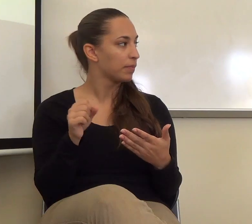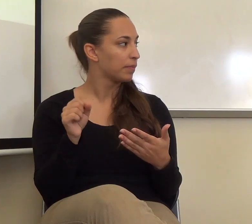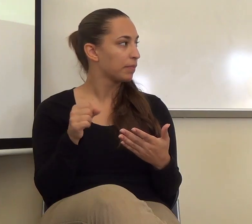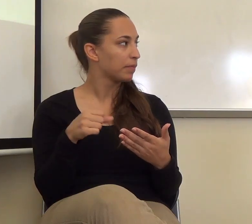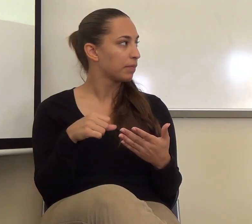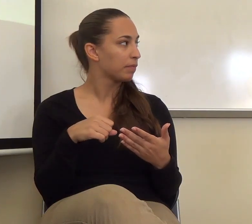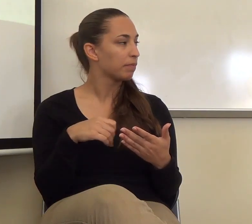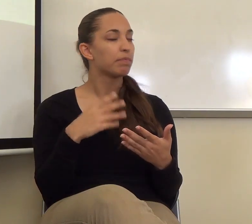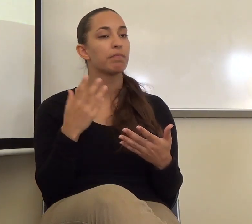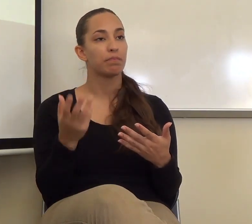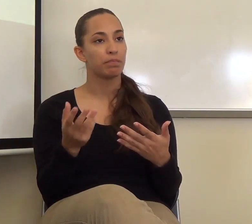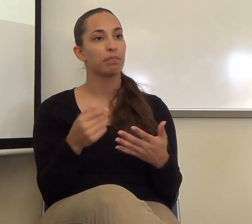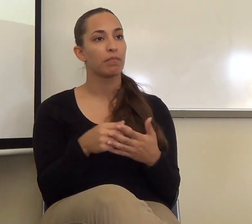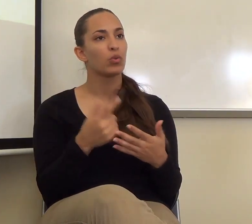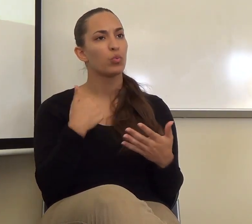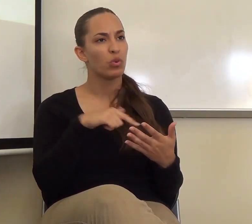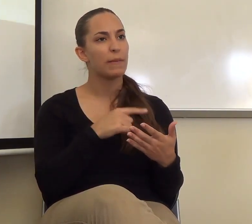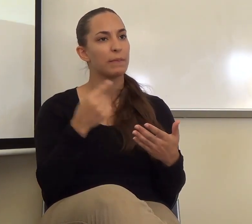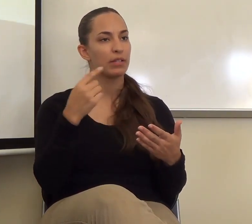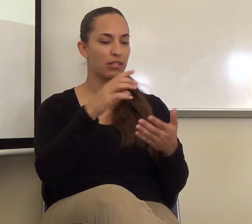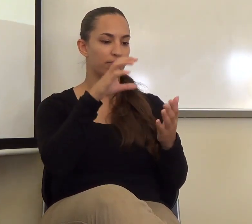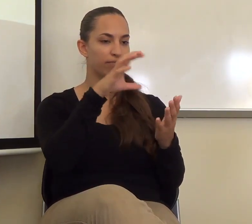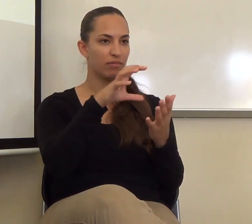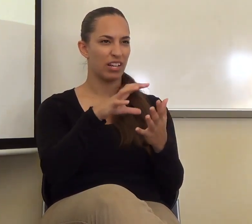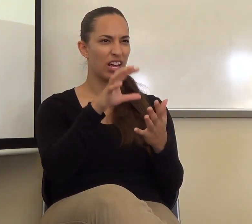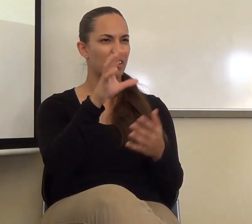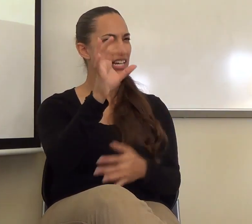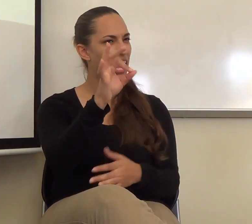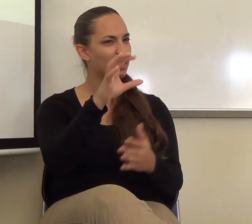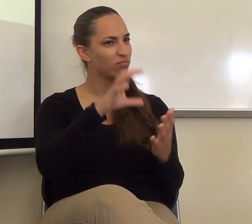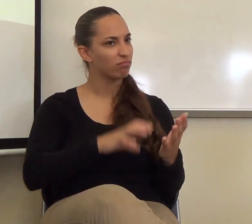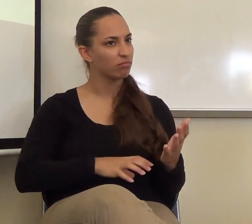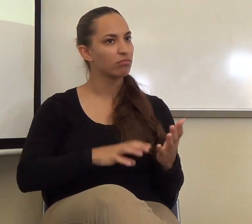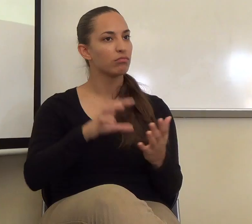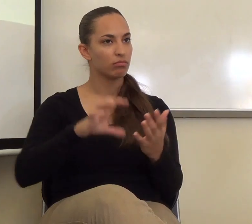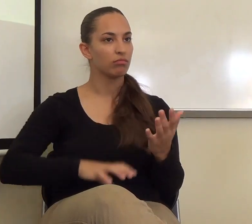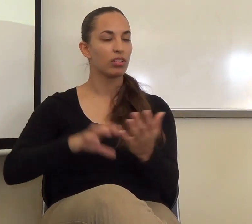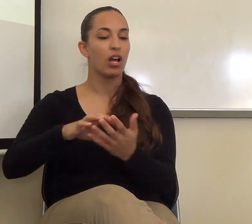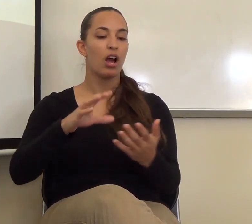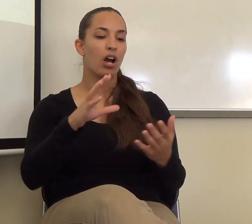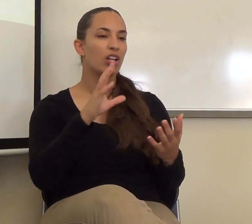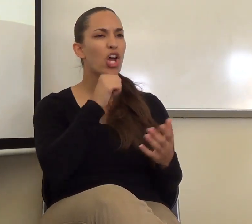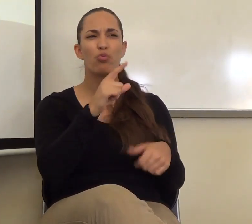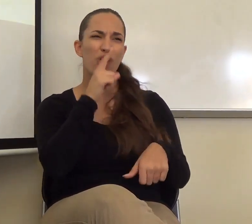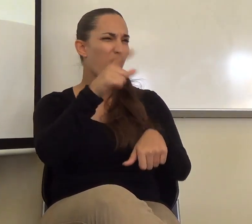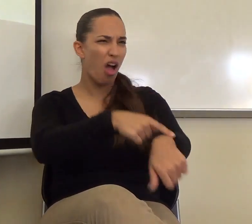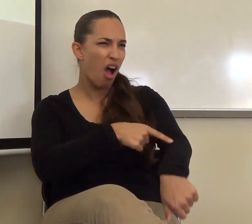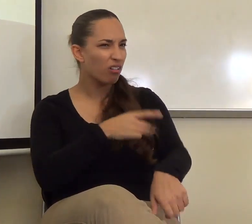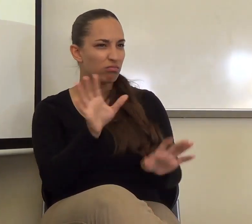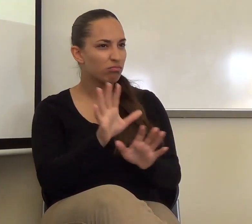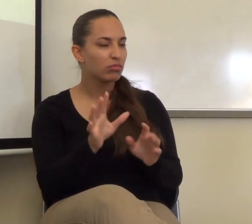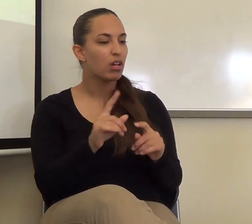They, as we've been seeing, they are kind of a combination. They're not real long, but they're getting a little